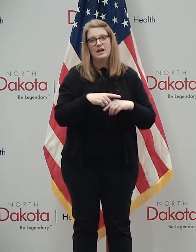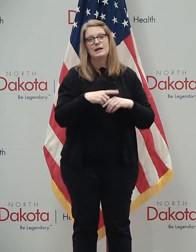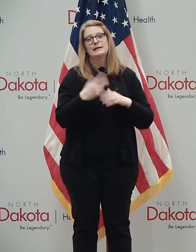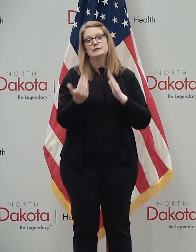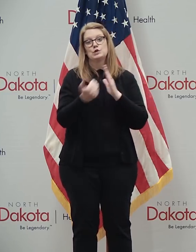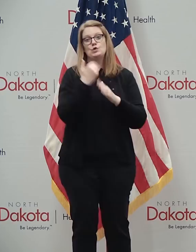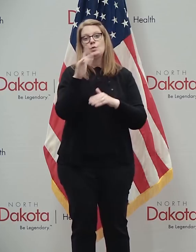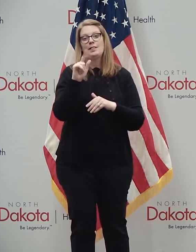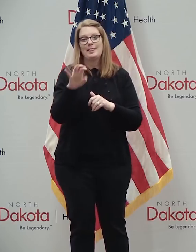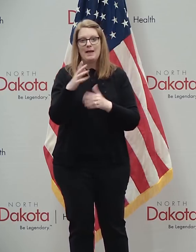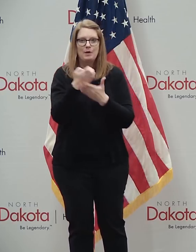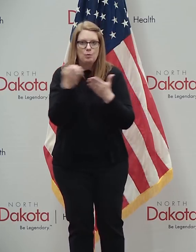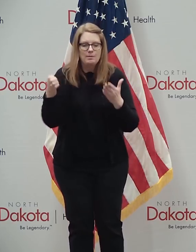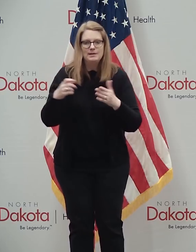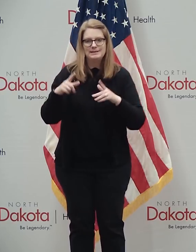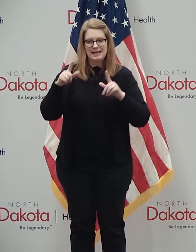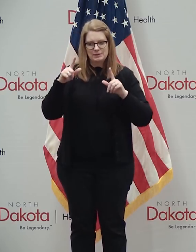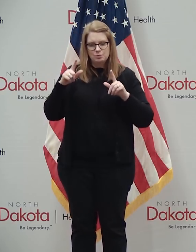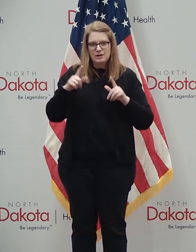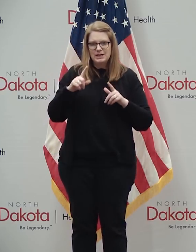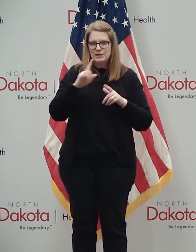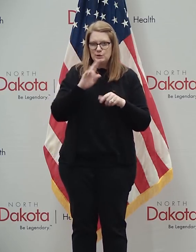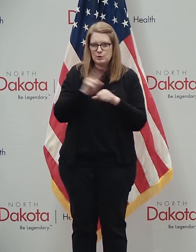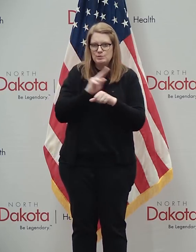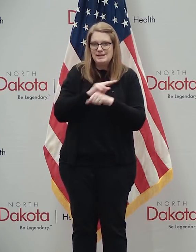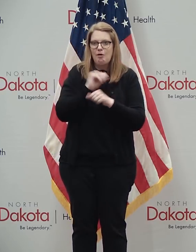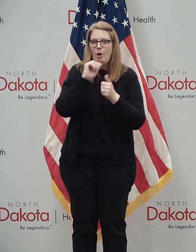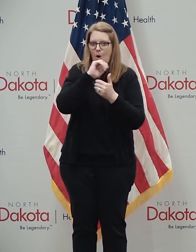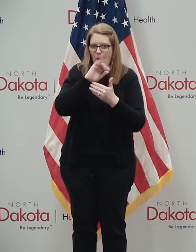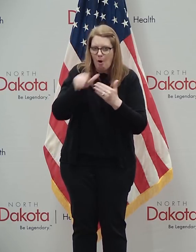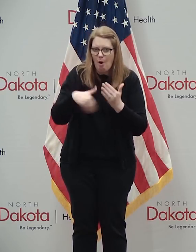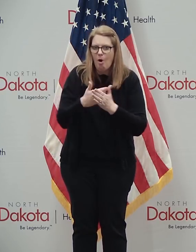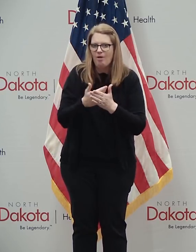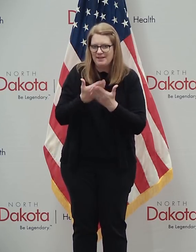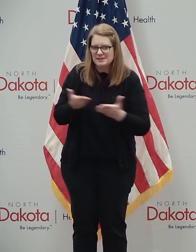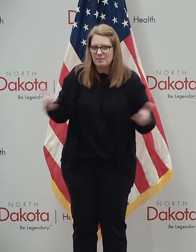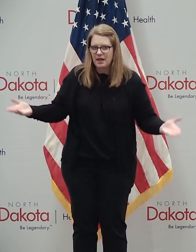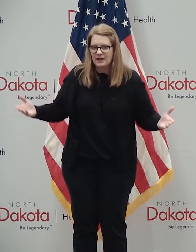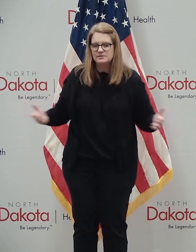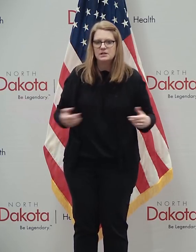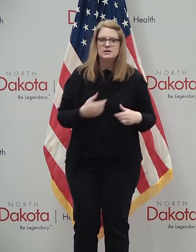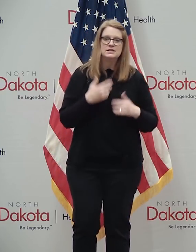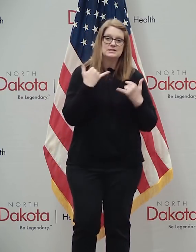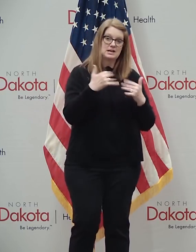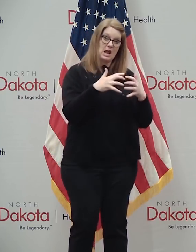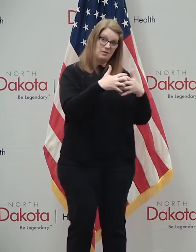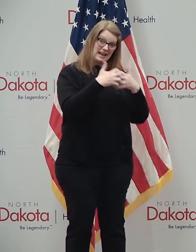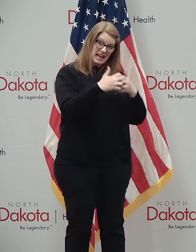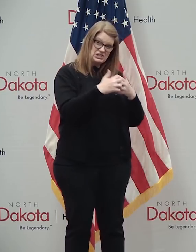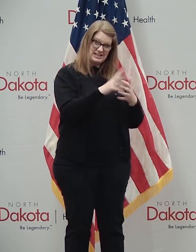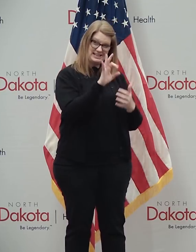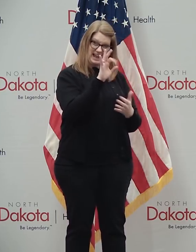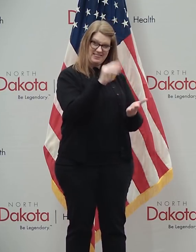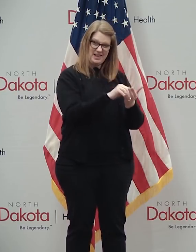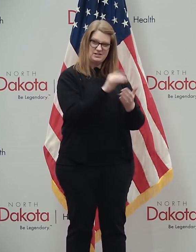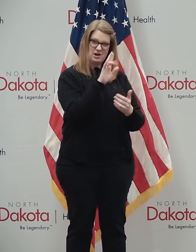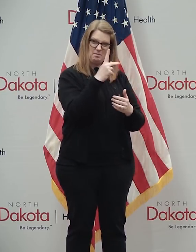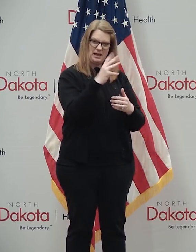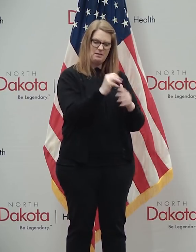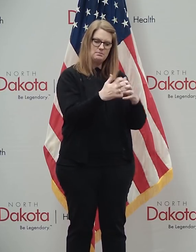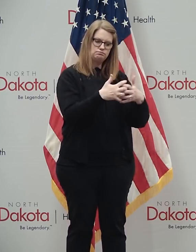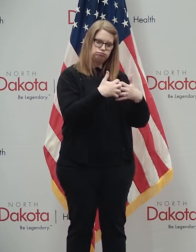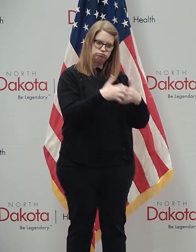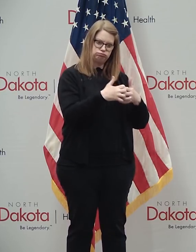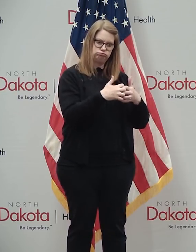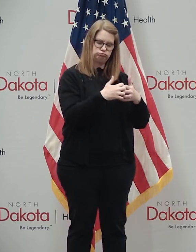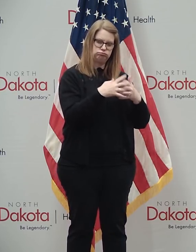we're testing all the supply chain. So think of it like running an engine at 9,000 RPMs and doing that for about a month, and saying